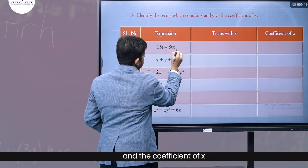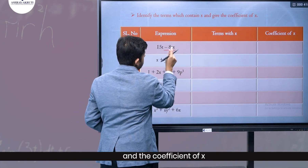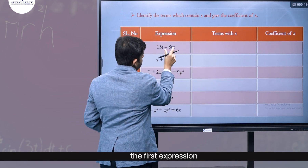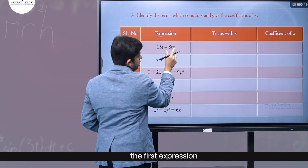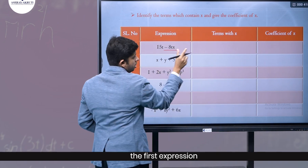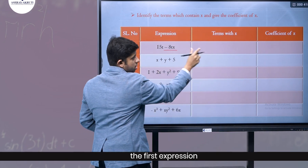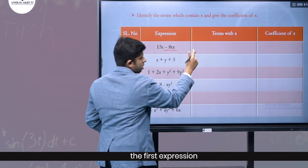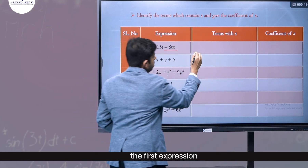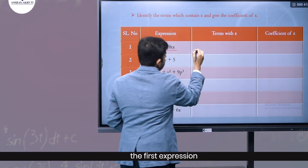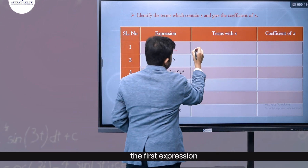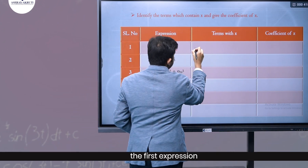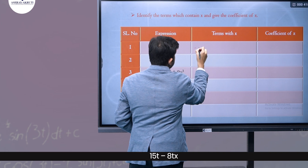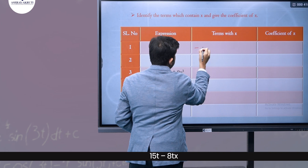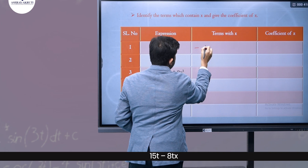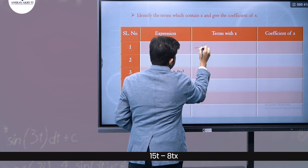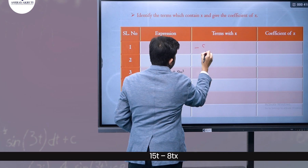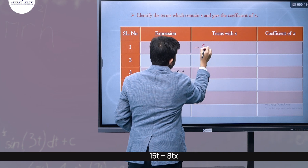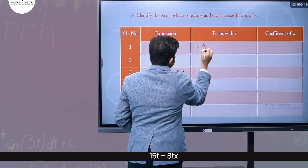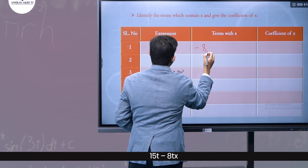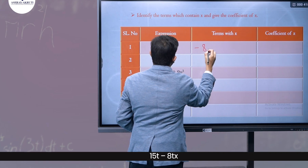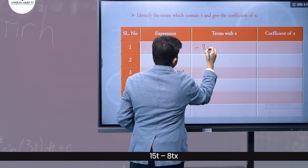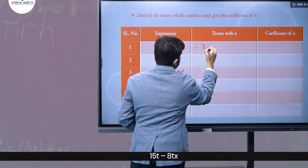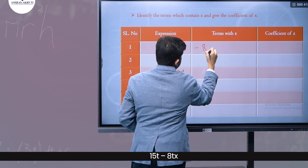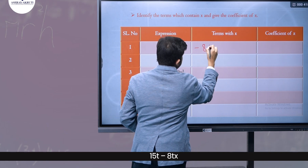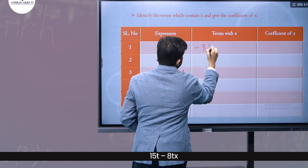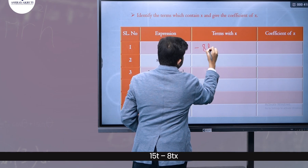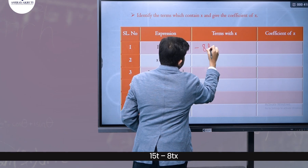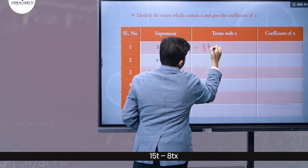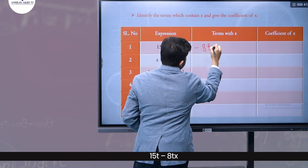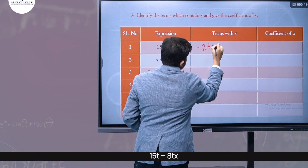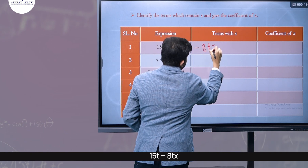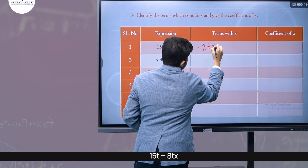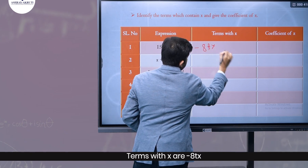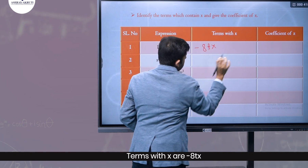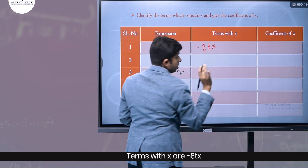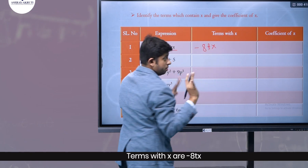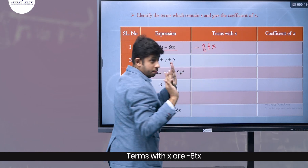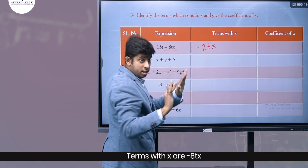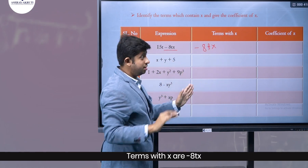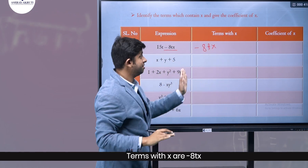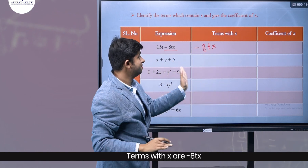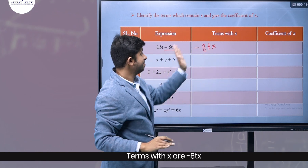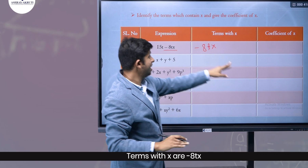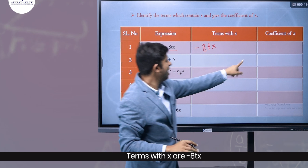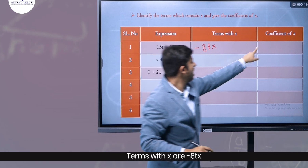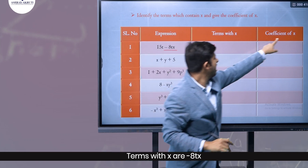The first expression, 15t minus 8tx. Terms with x are minus